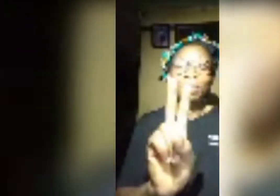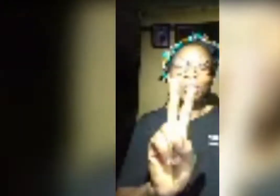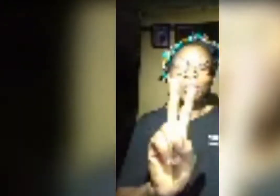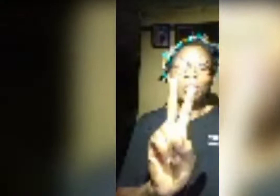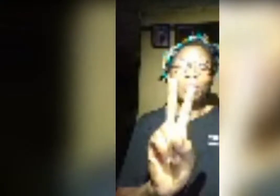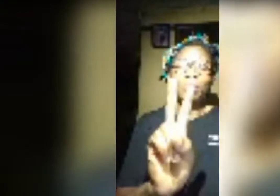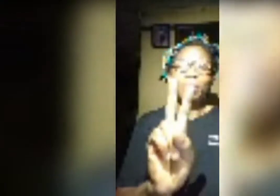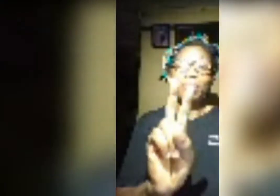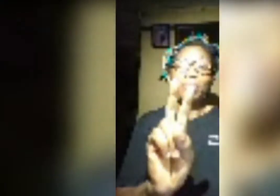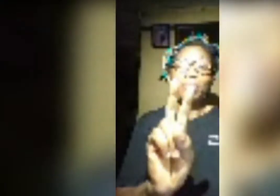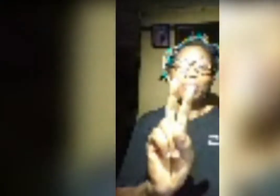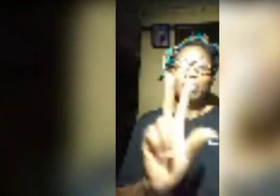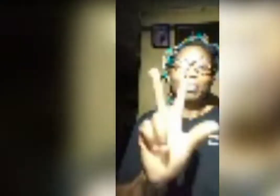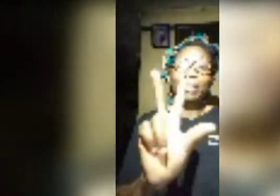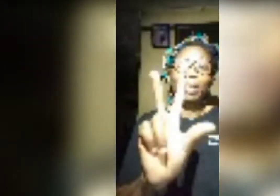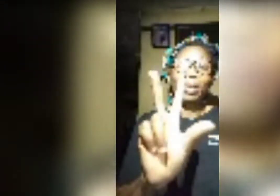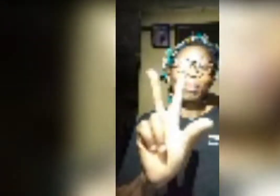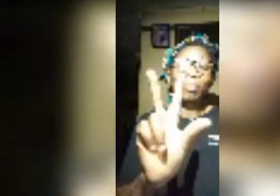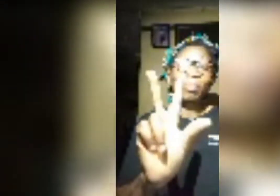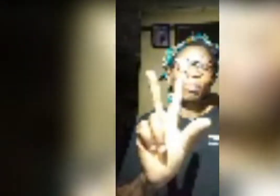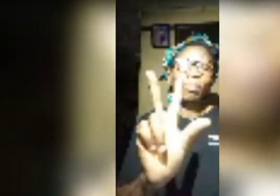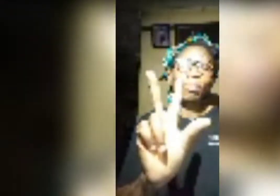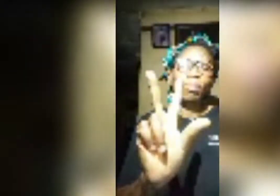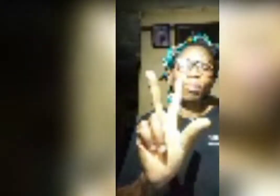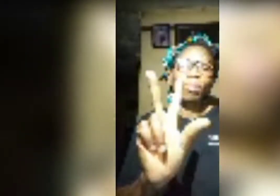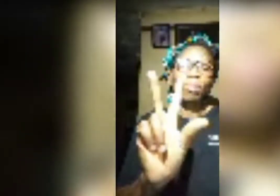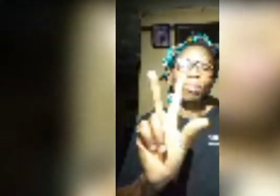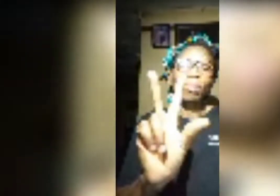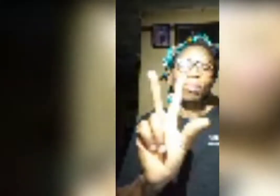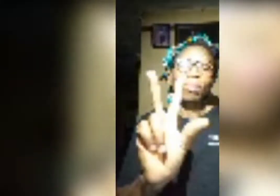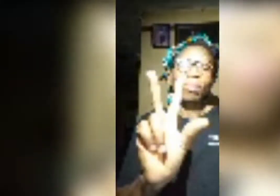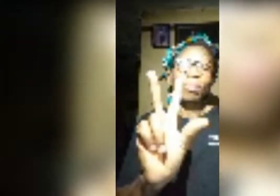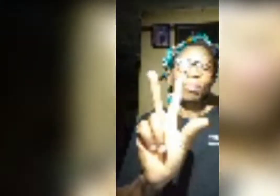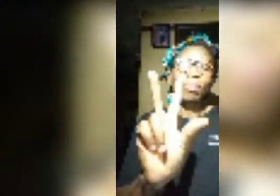Don't spread it out too much. Okay, yes, 3. Very good. That's 3.